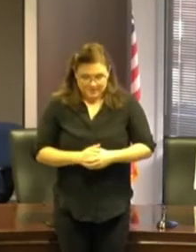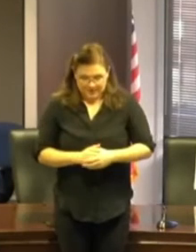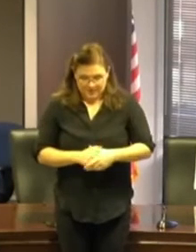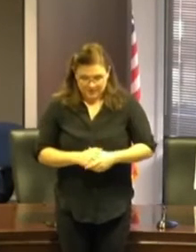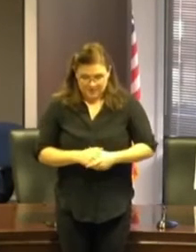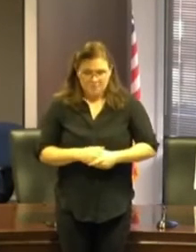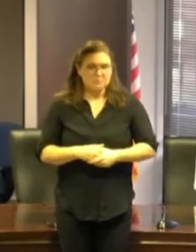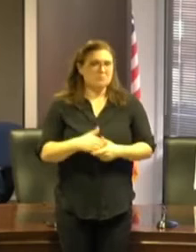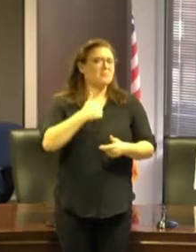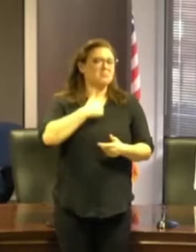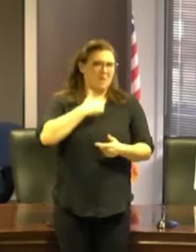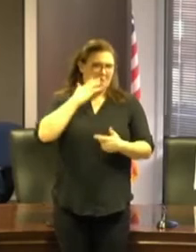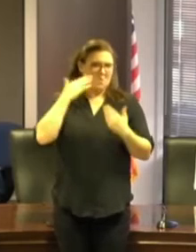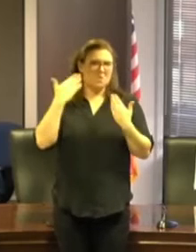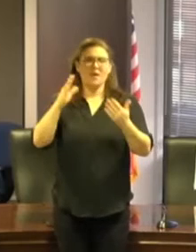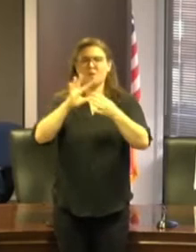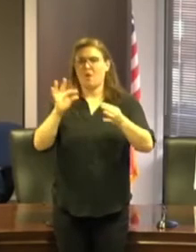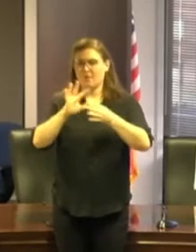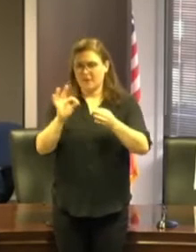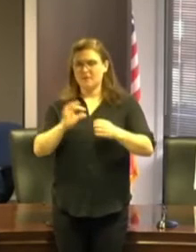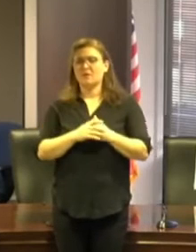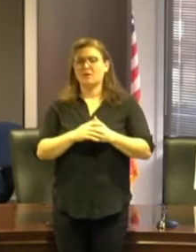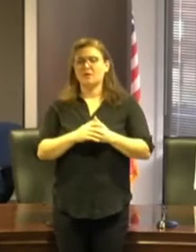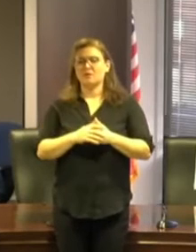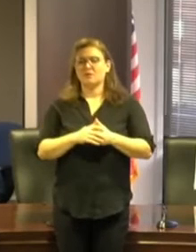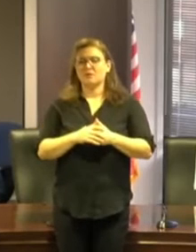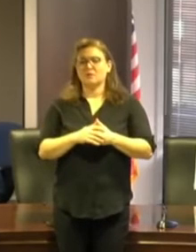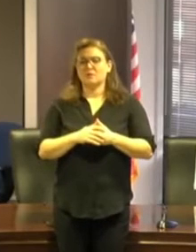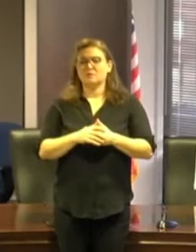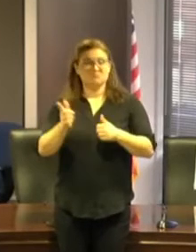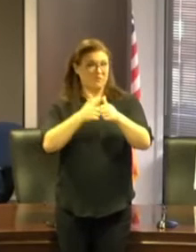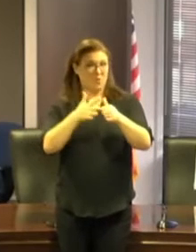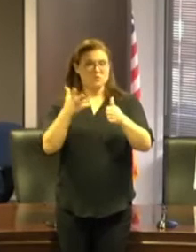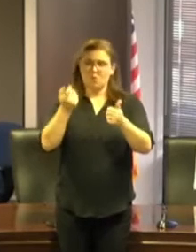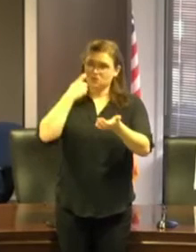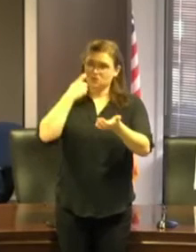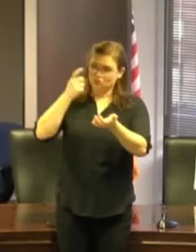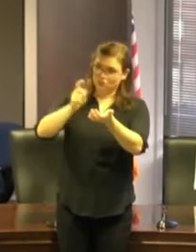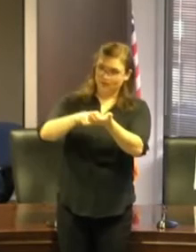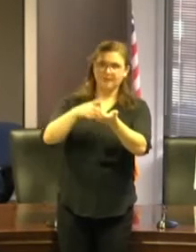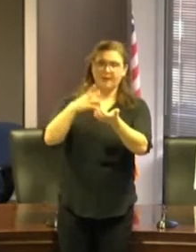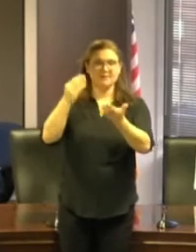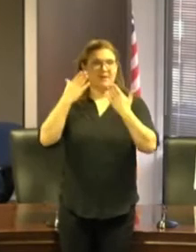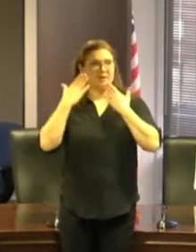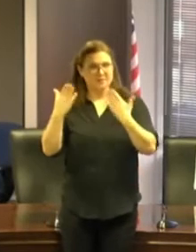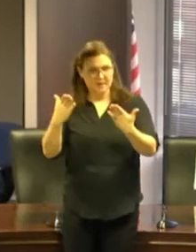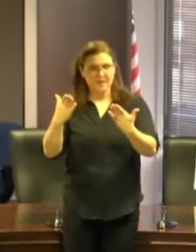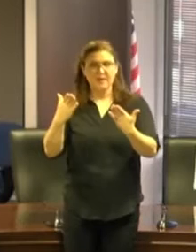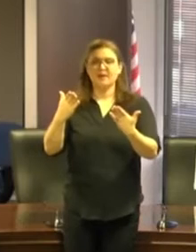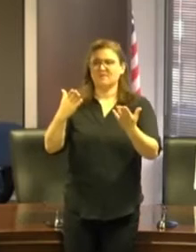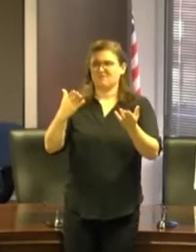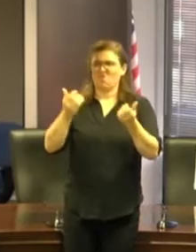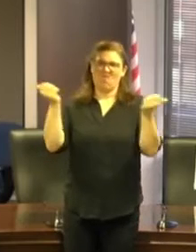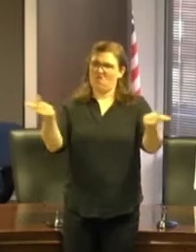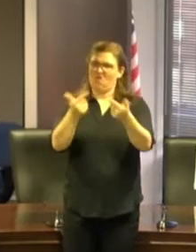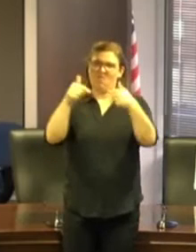comments. First of all, I want to recognize and thank the overall department